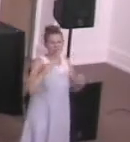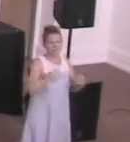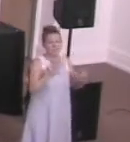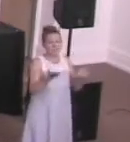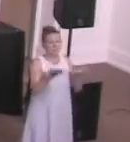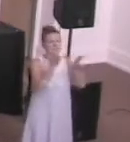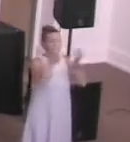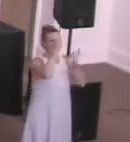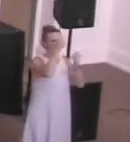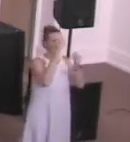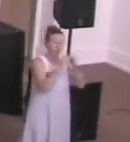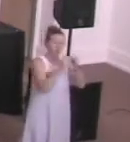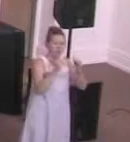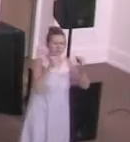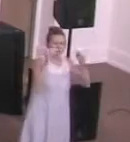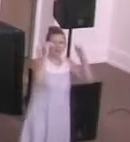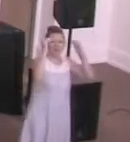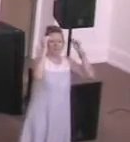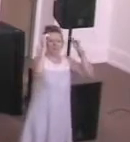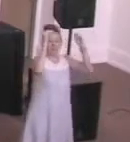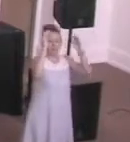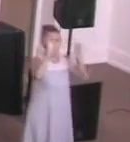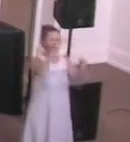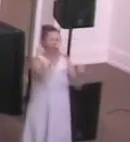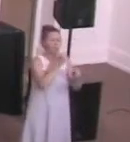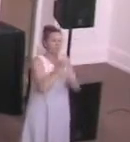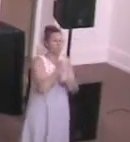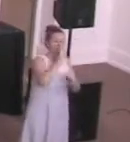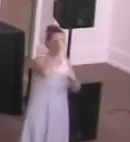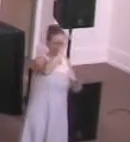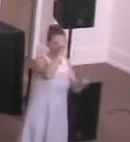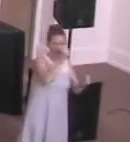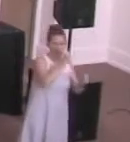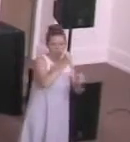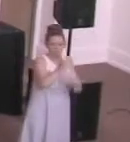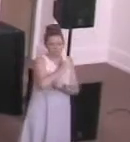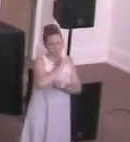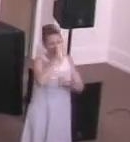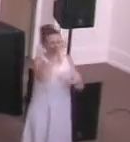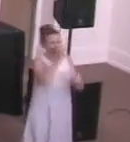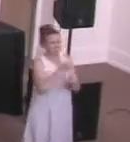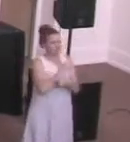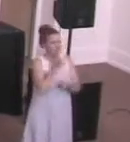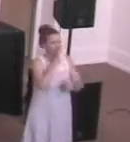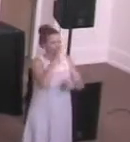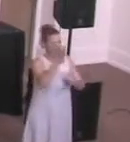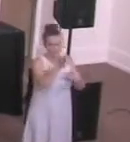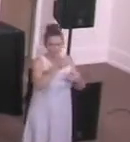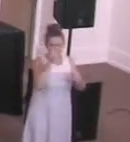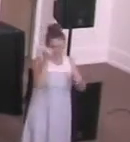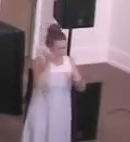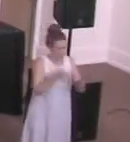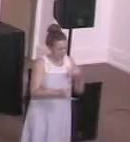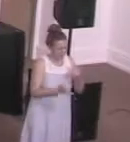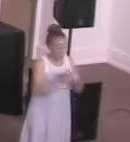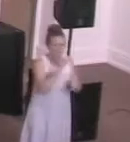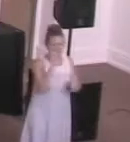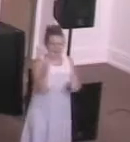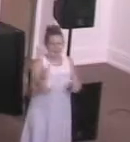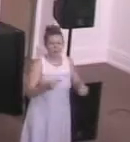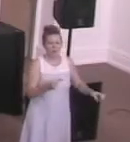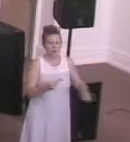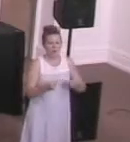you higher, lift you higher. Your love, your love, your love, never ending. Oh,